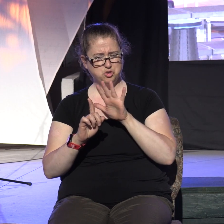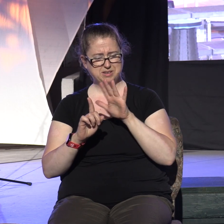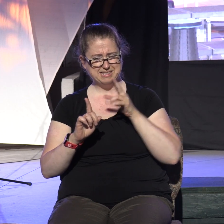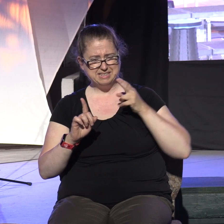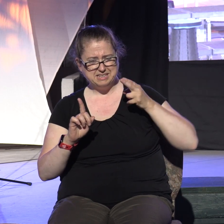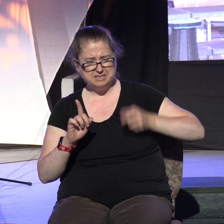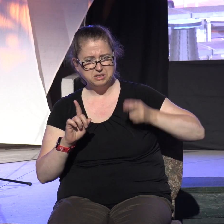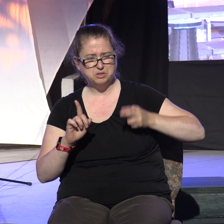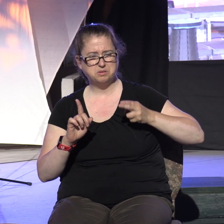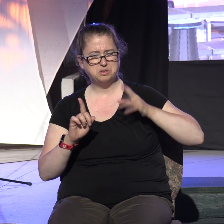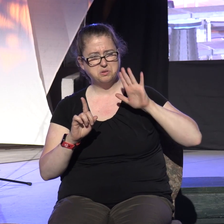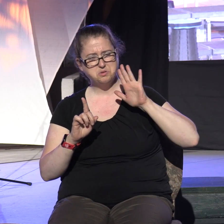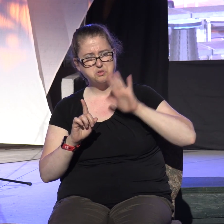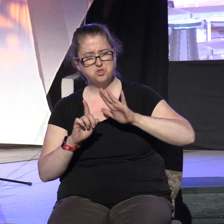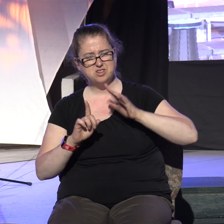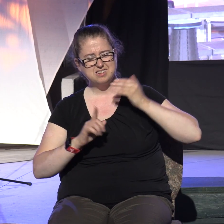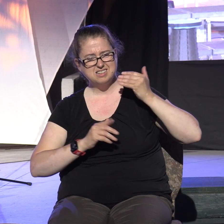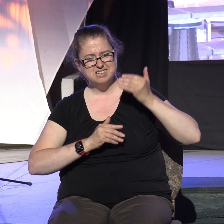I kind of doubt it.